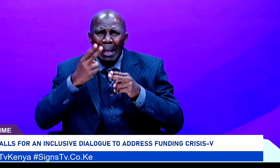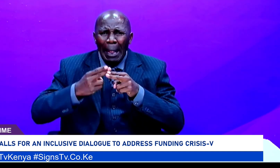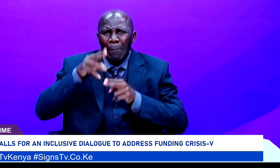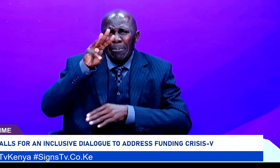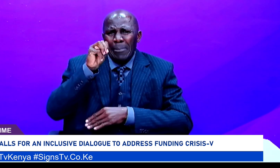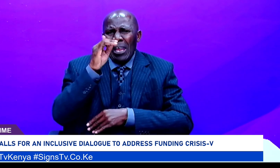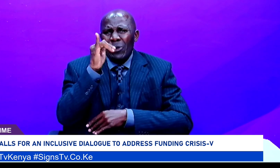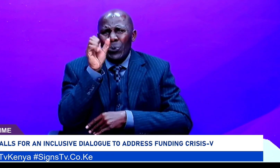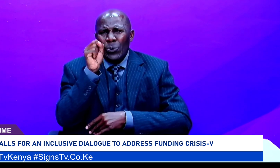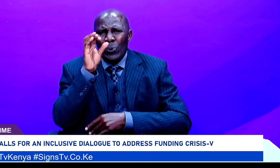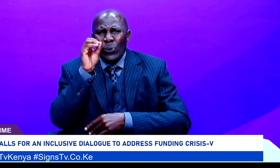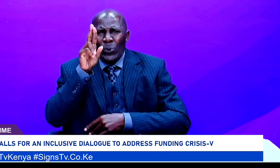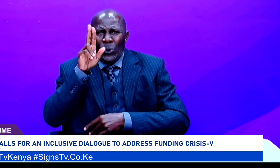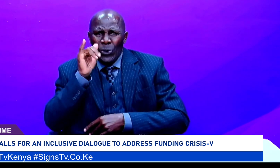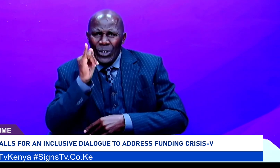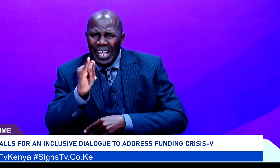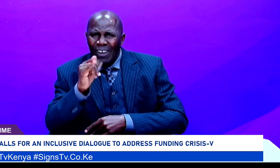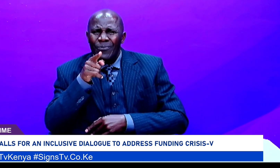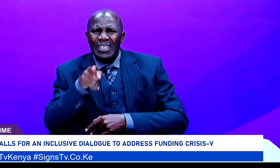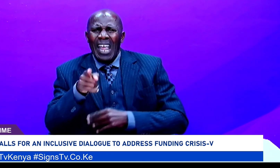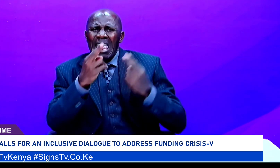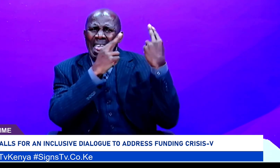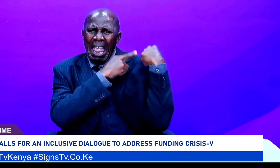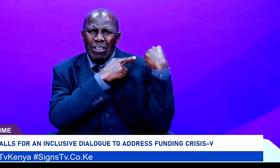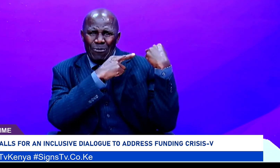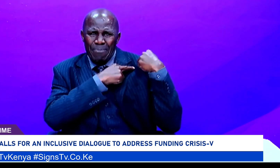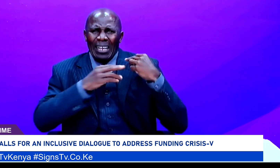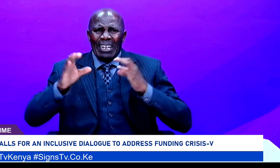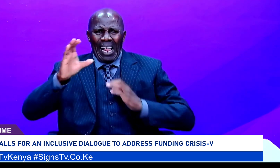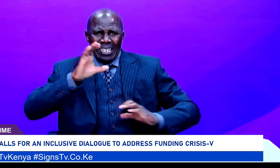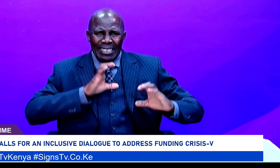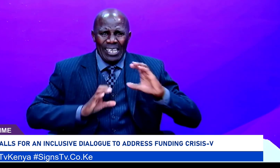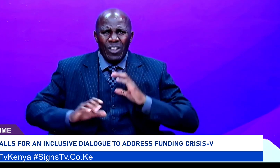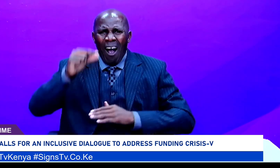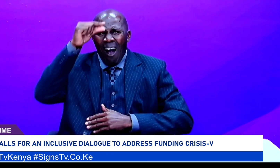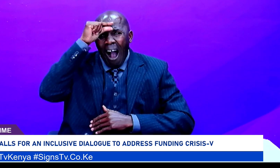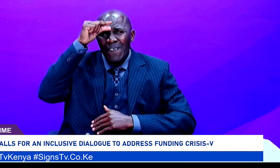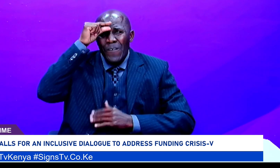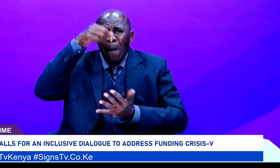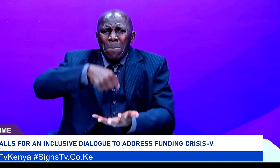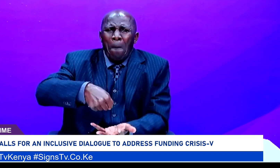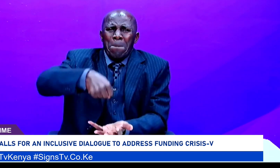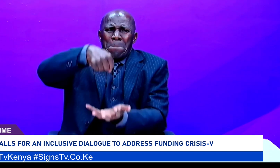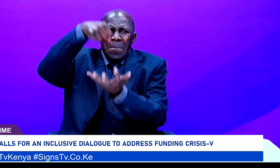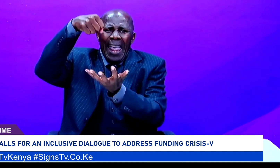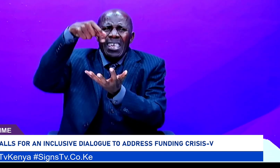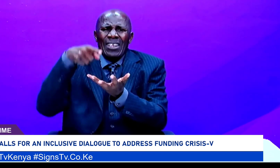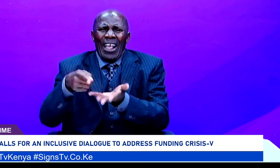Kupet Secretary General Akelo Misori has recently criticized the government's budget for the